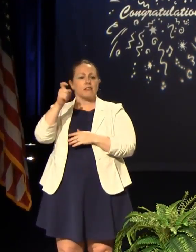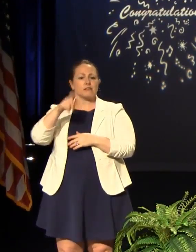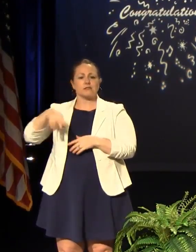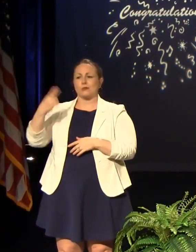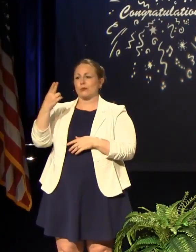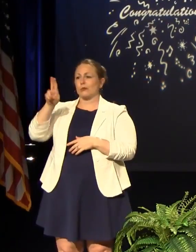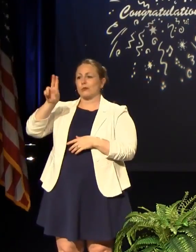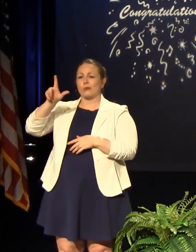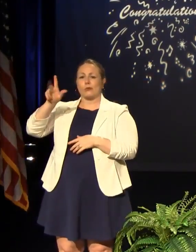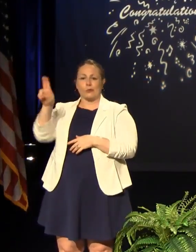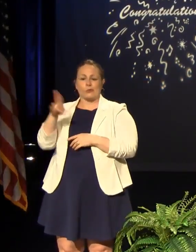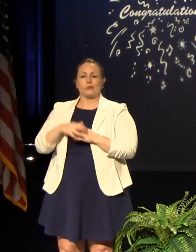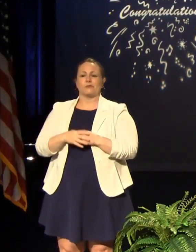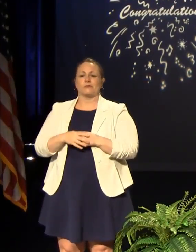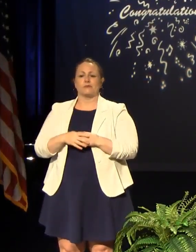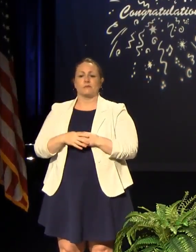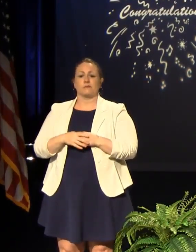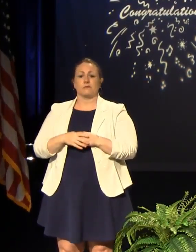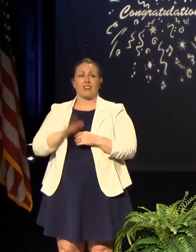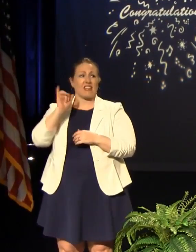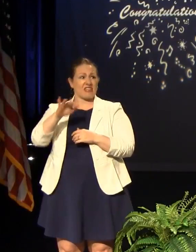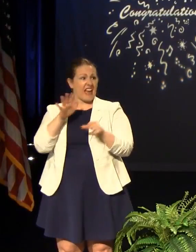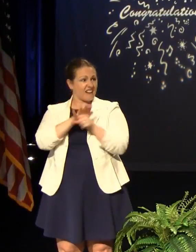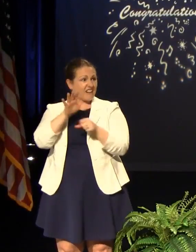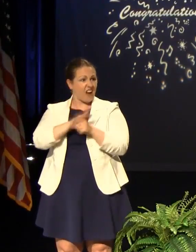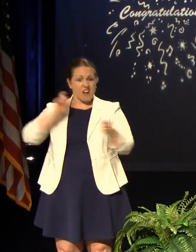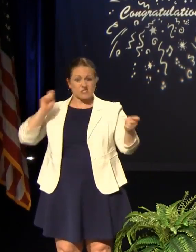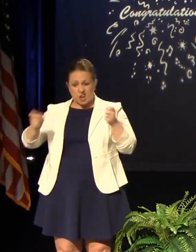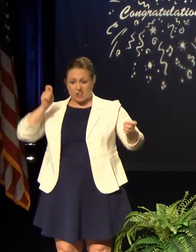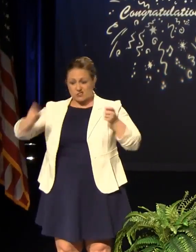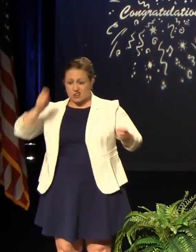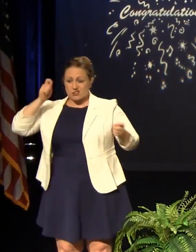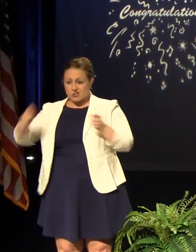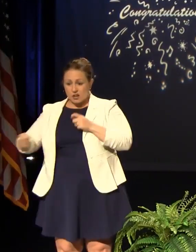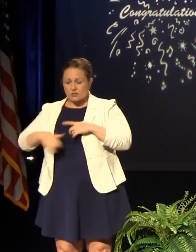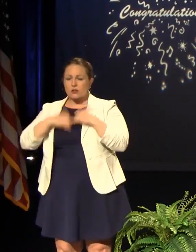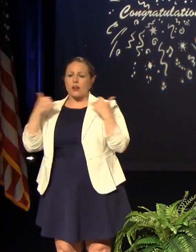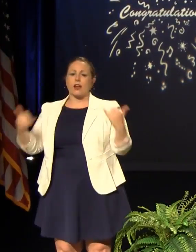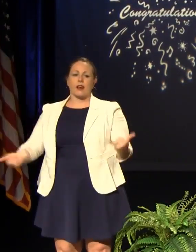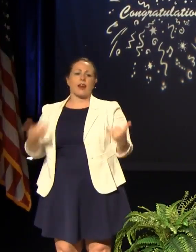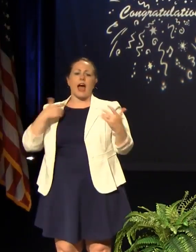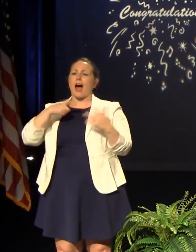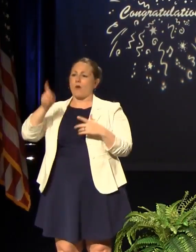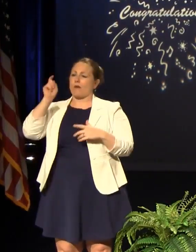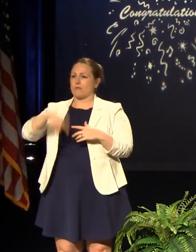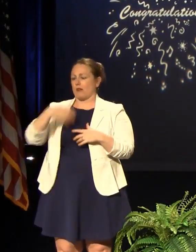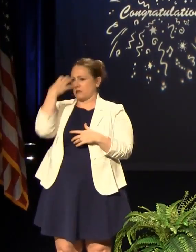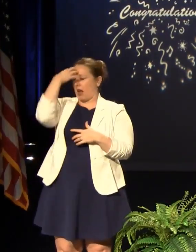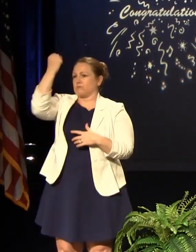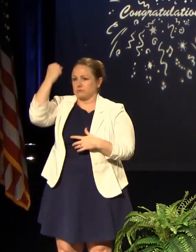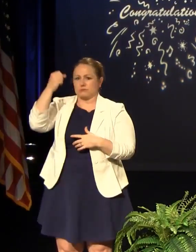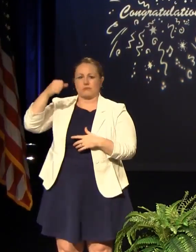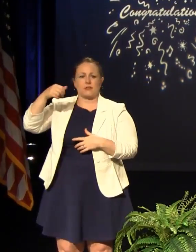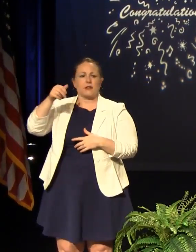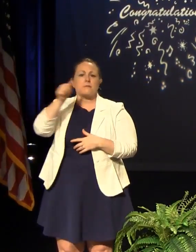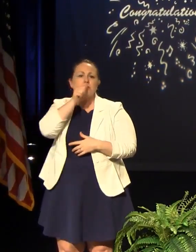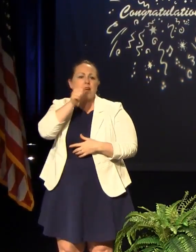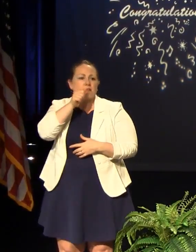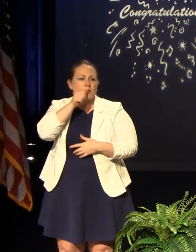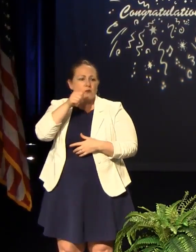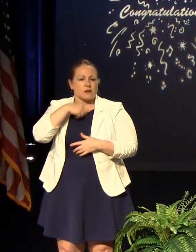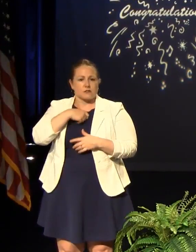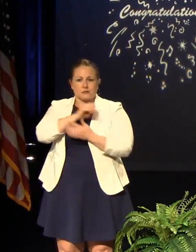As if that wasn't enough. Besides all of the passwords you have to remember, you